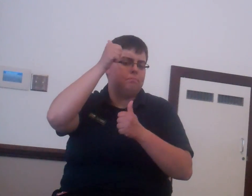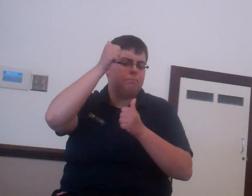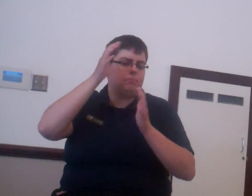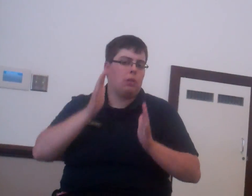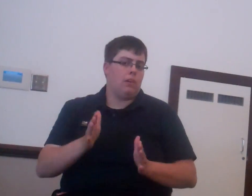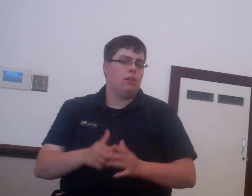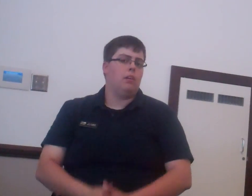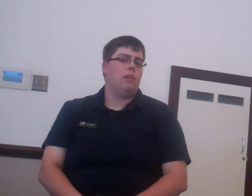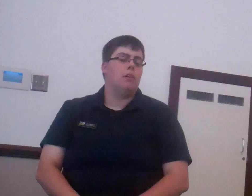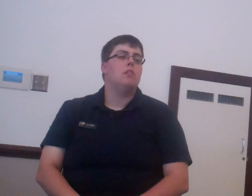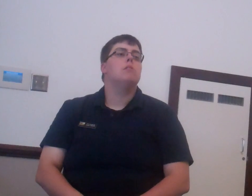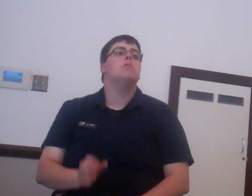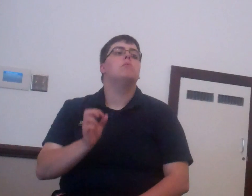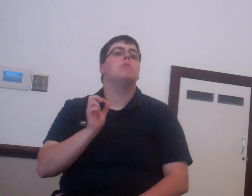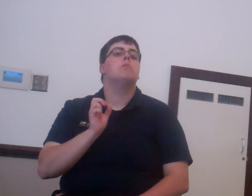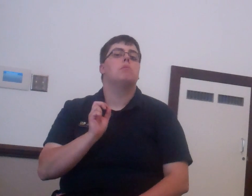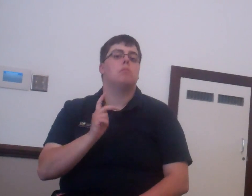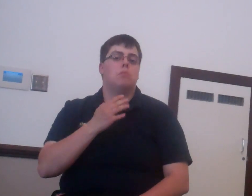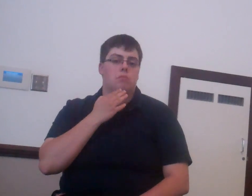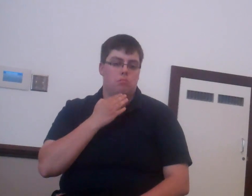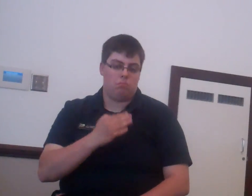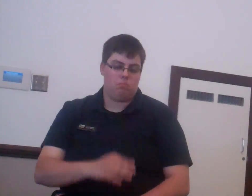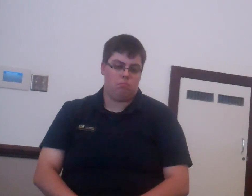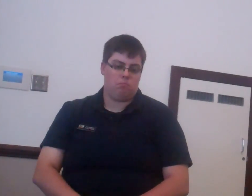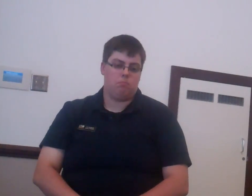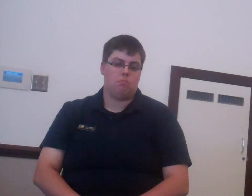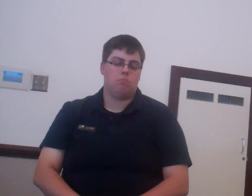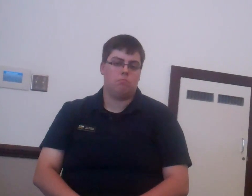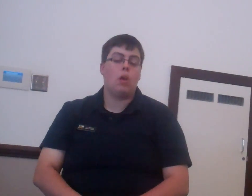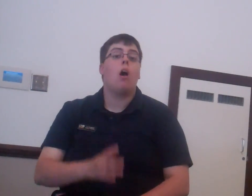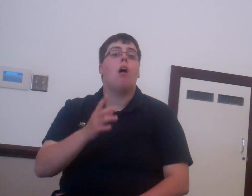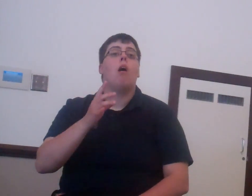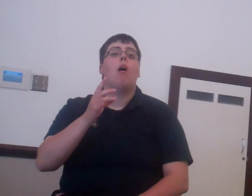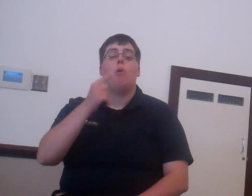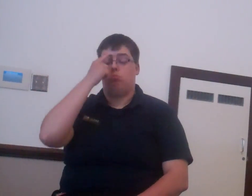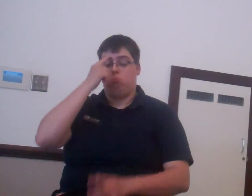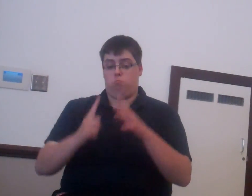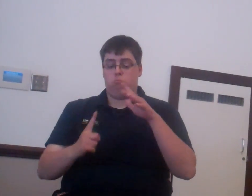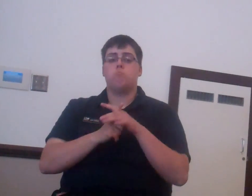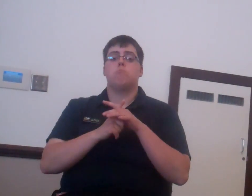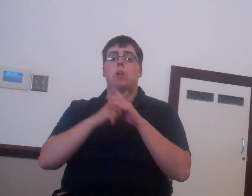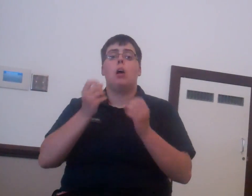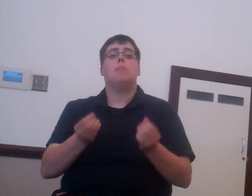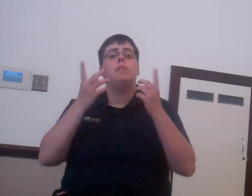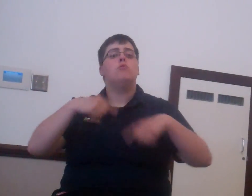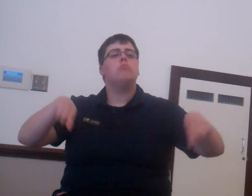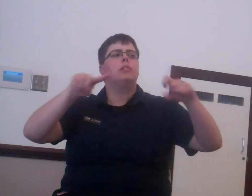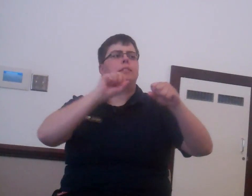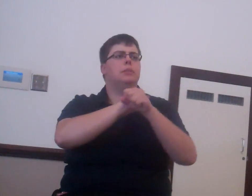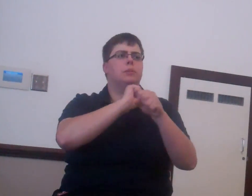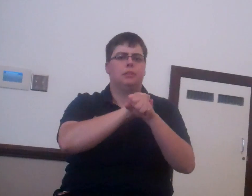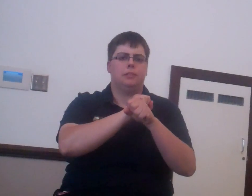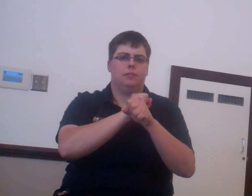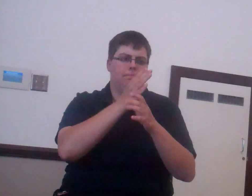Okay. Good. How many of you worked like some like manual labor stuff? Construction,